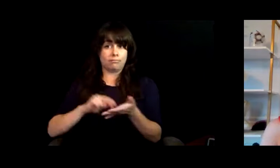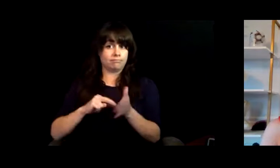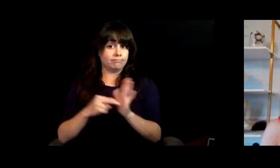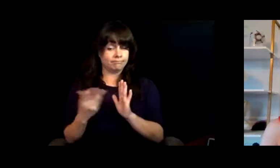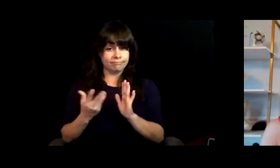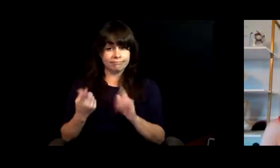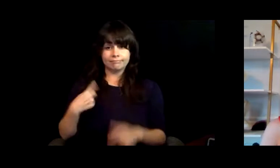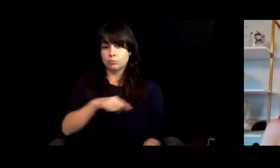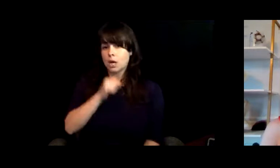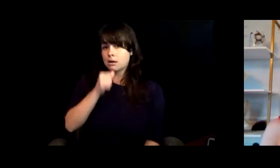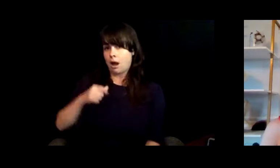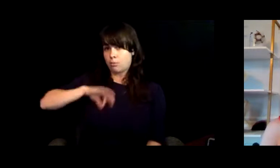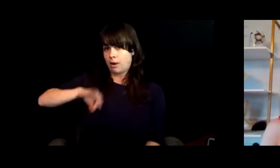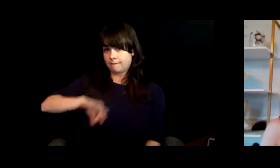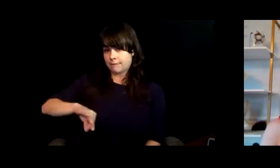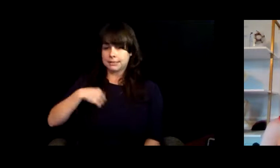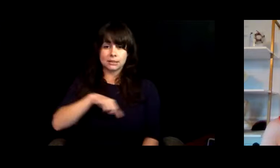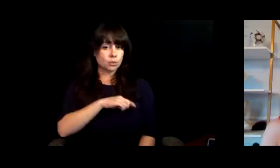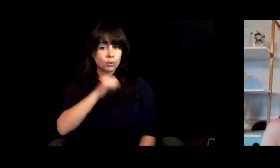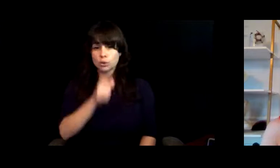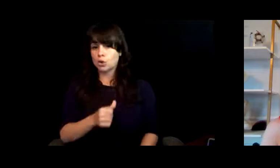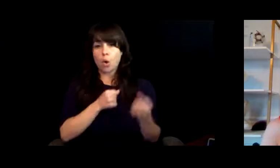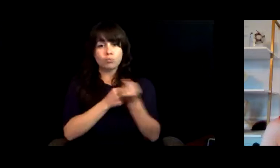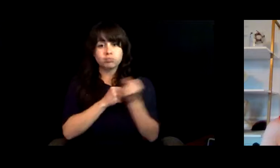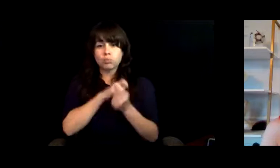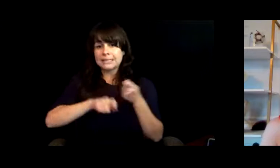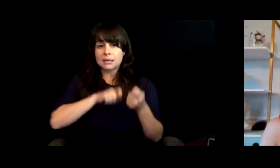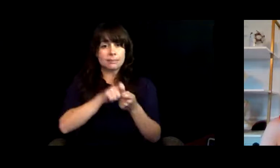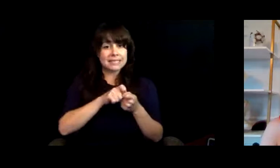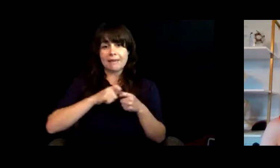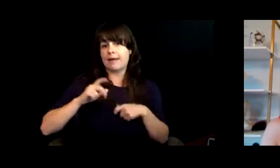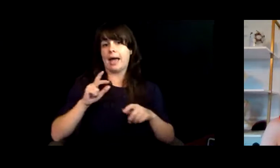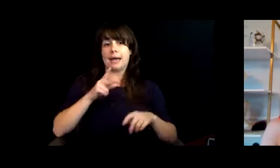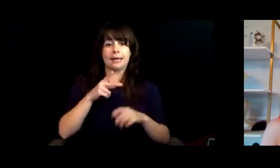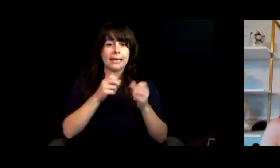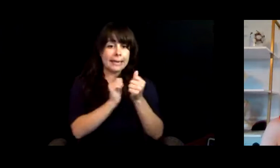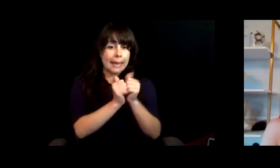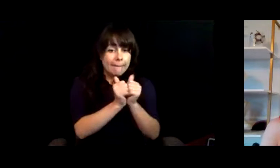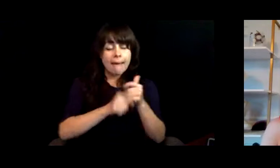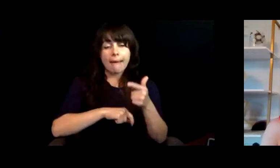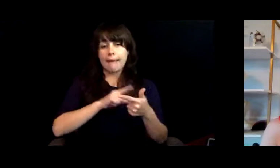nonprofits, so we don't endorse specific campaigns, parties, or candidates. We're here all tonight